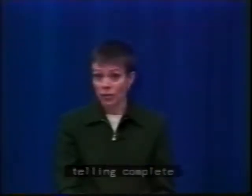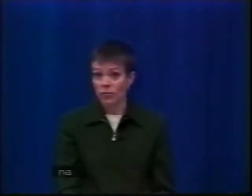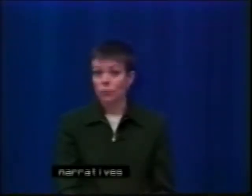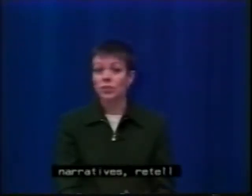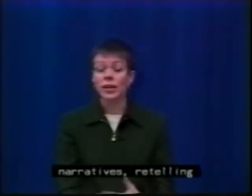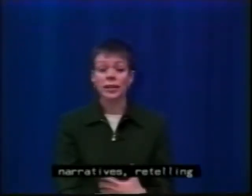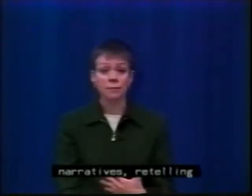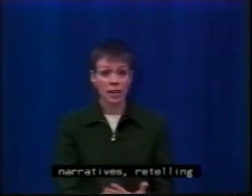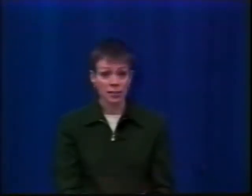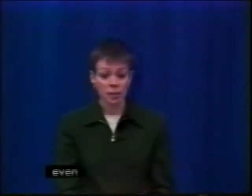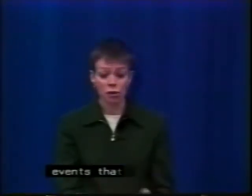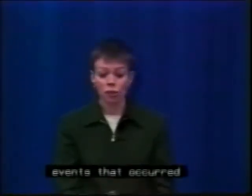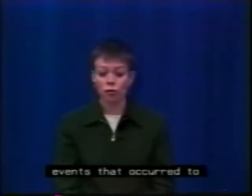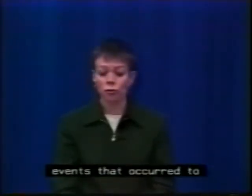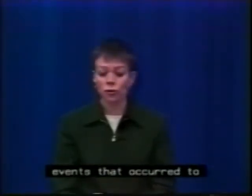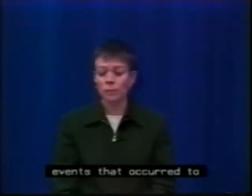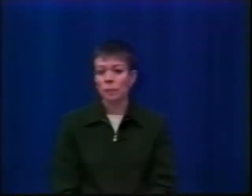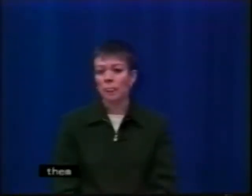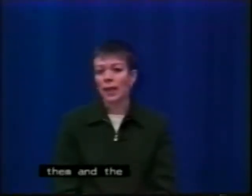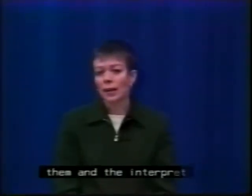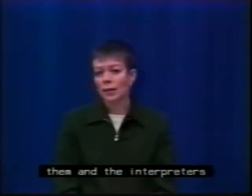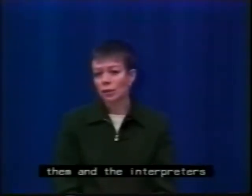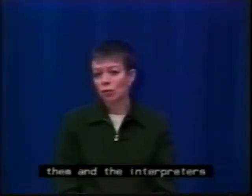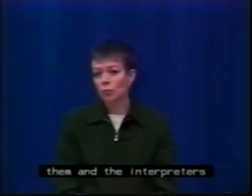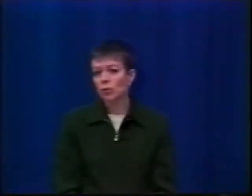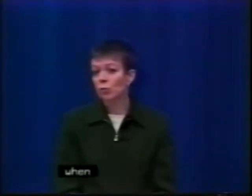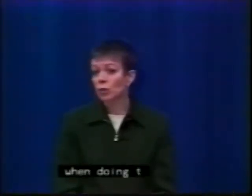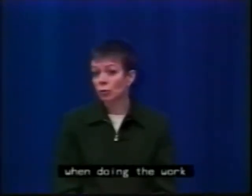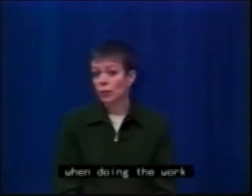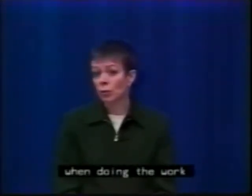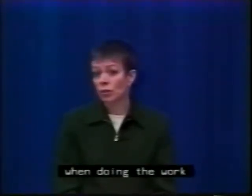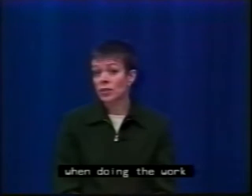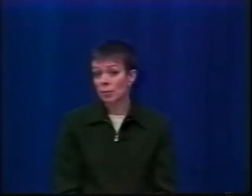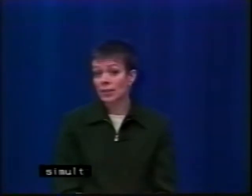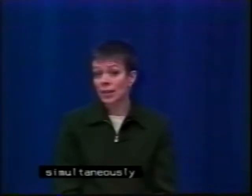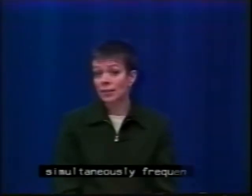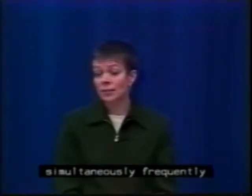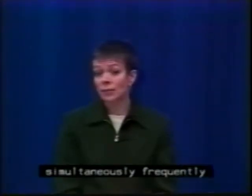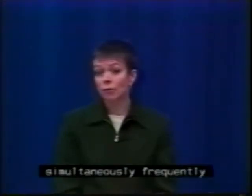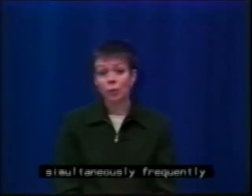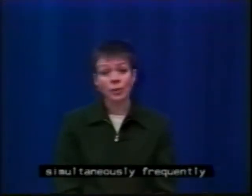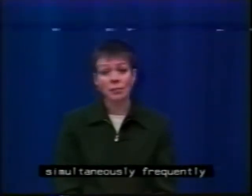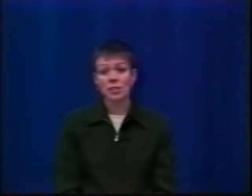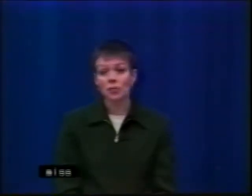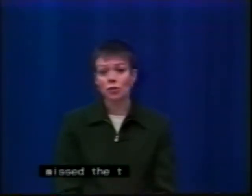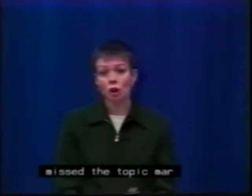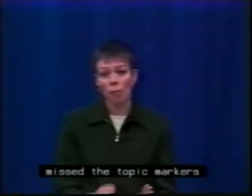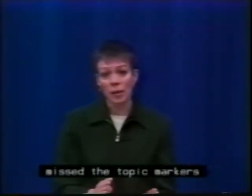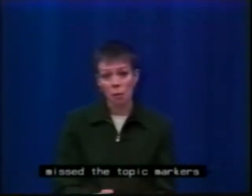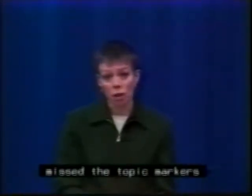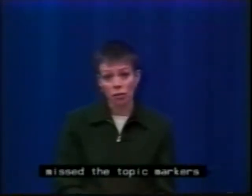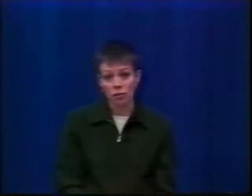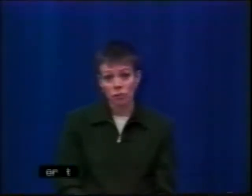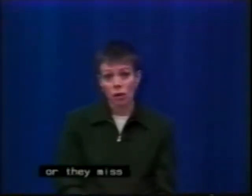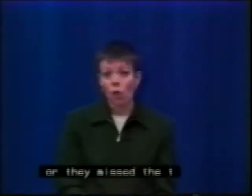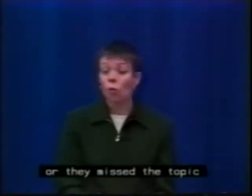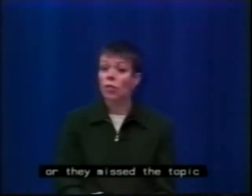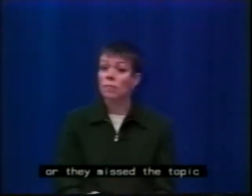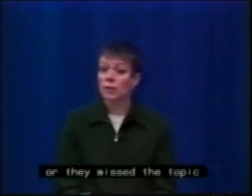narratives, retelling events that occurred to them. And the interpreters, when doing the work simultaneously, frequently missed the topic mark, or they missed